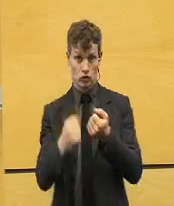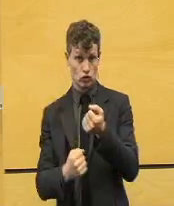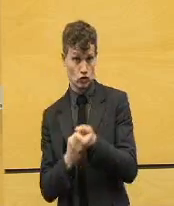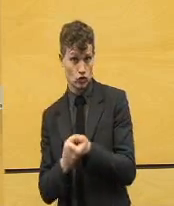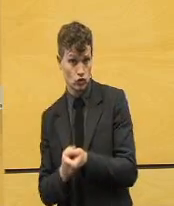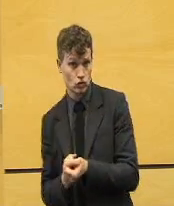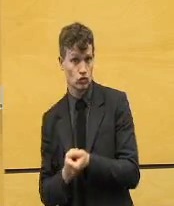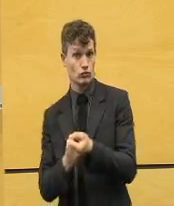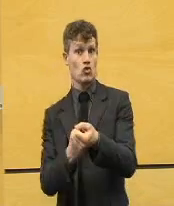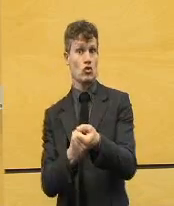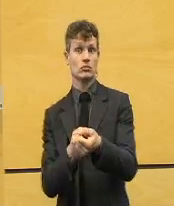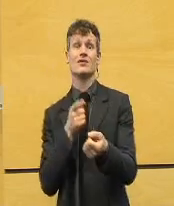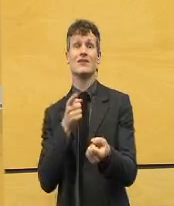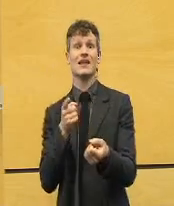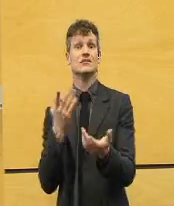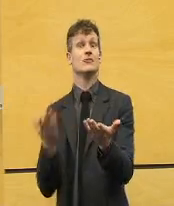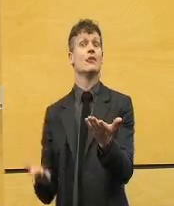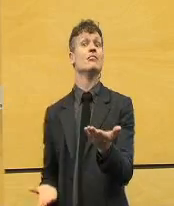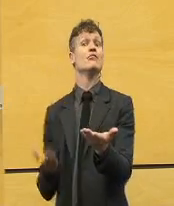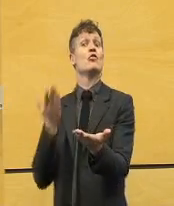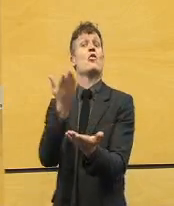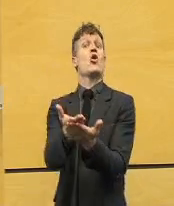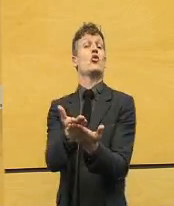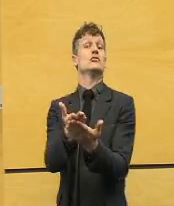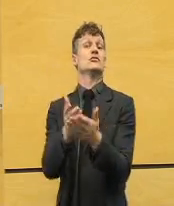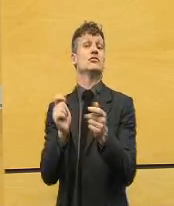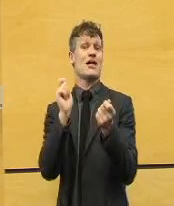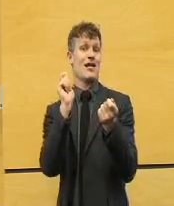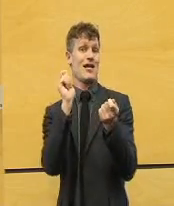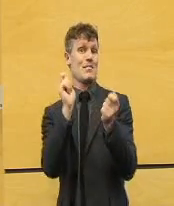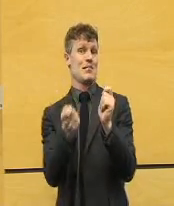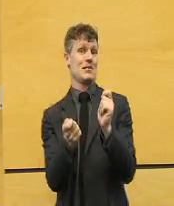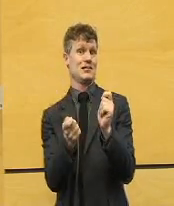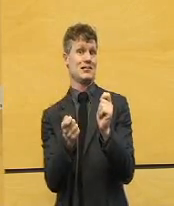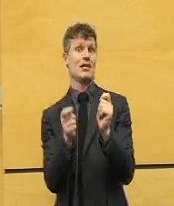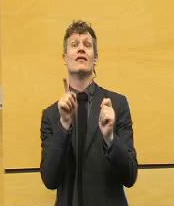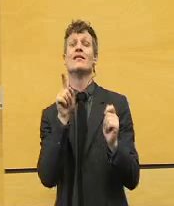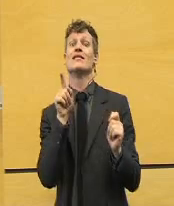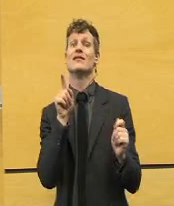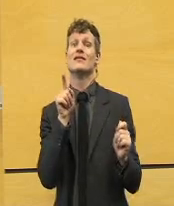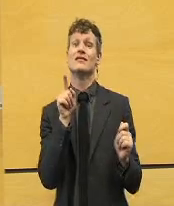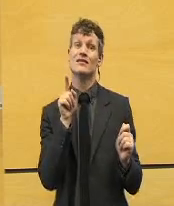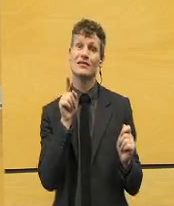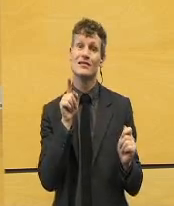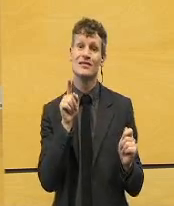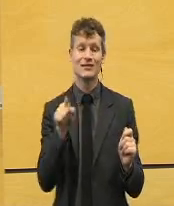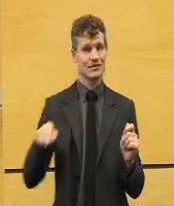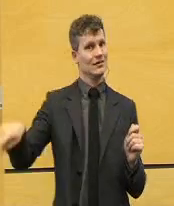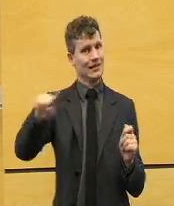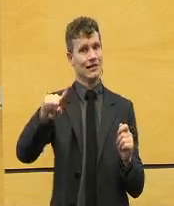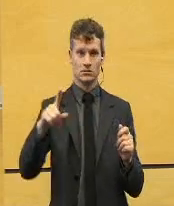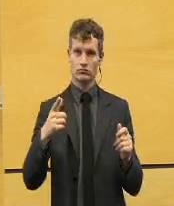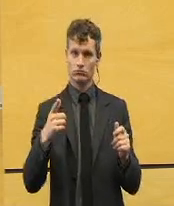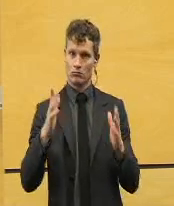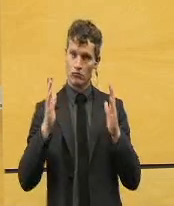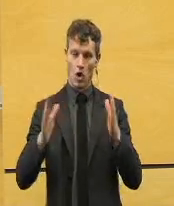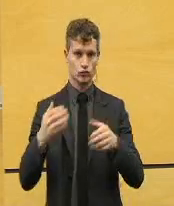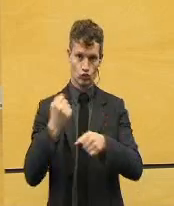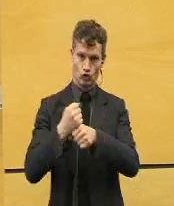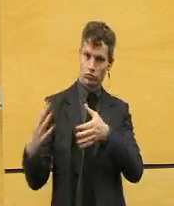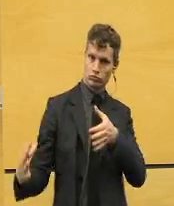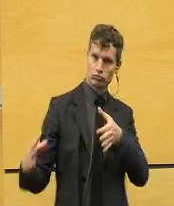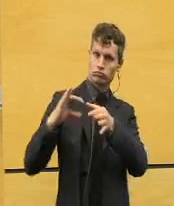proposed amendment that they are in line with our obligation under the CRPD.